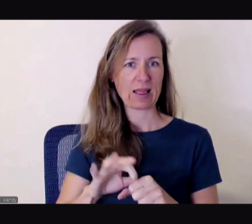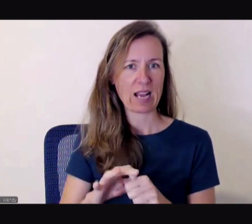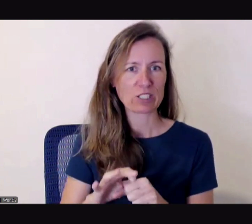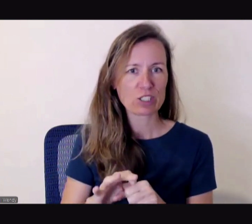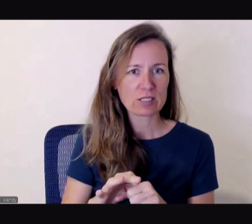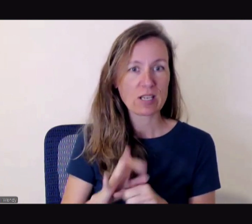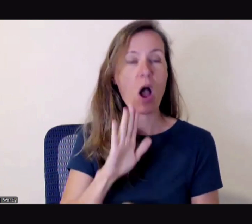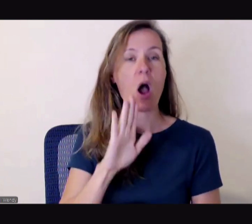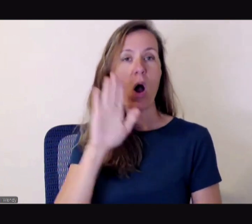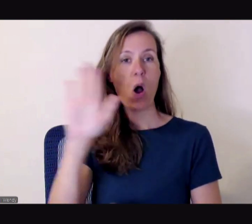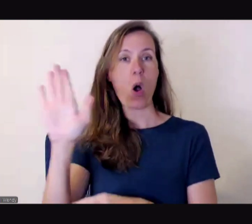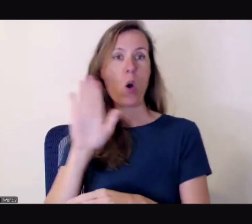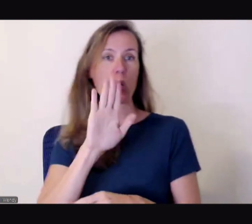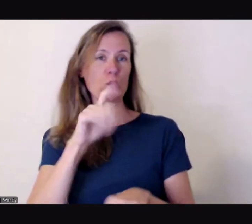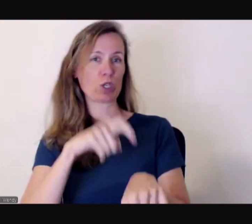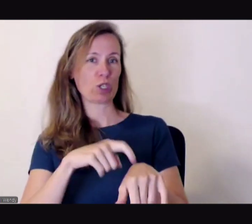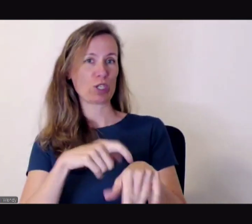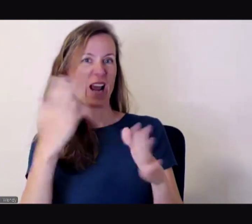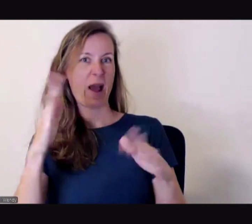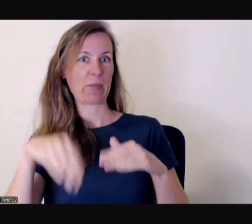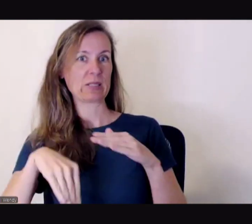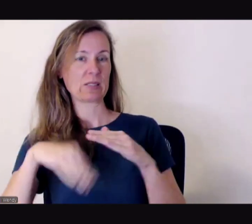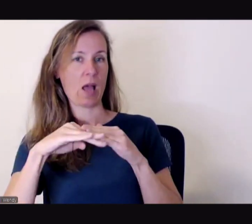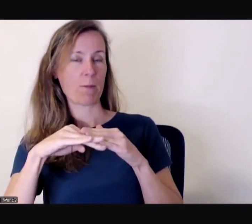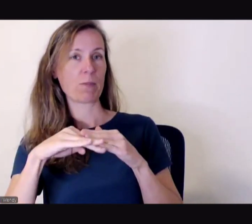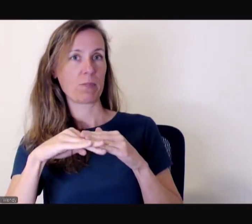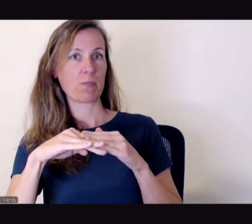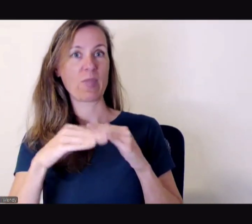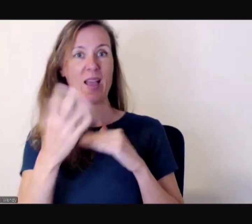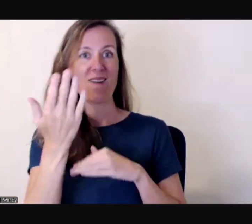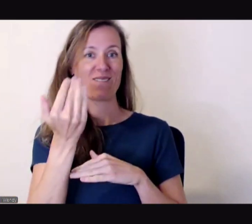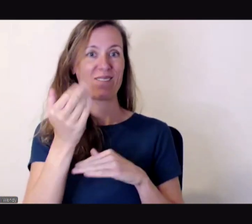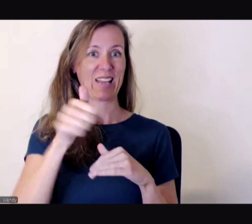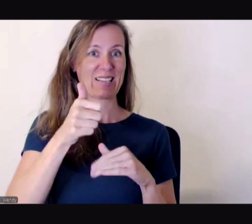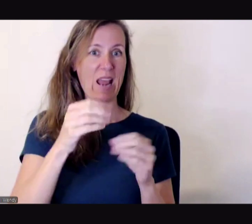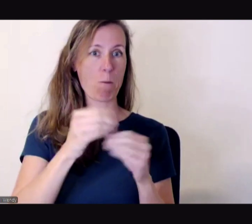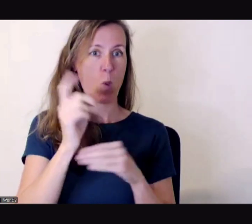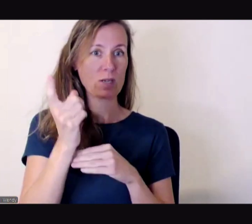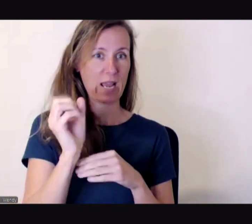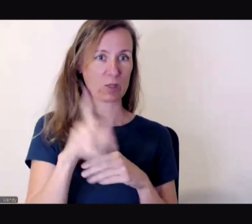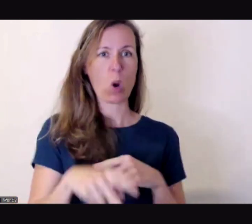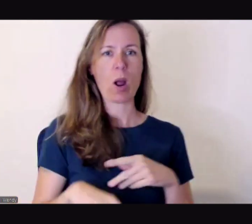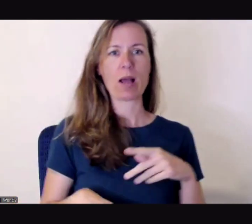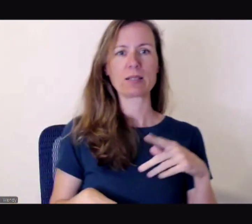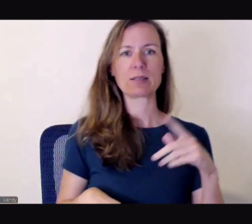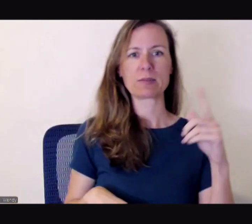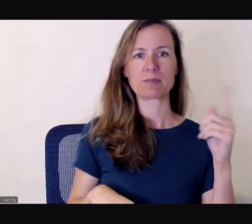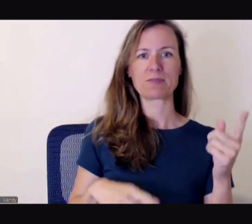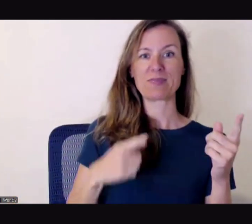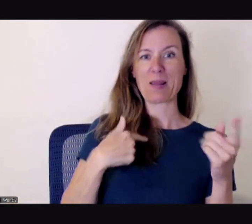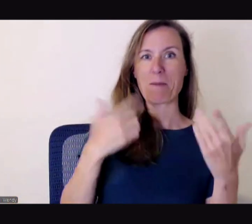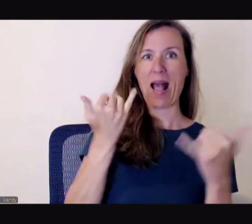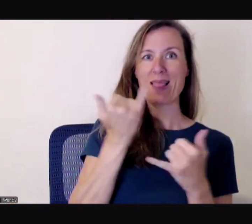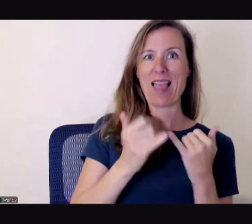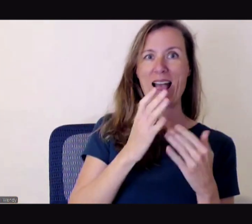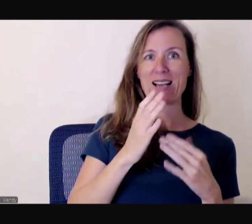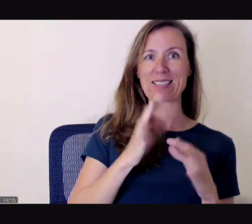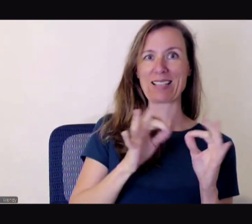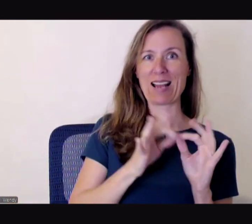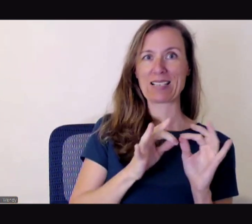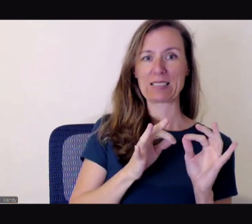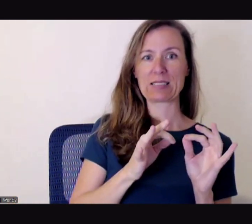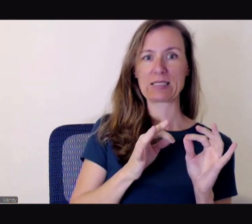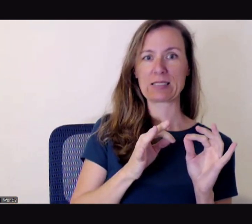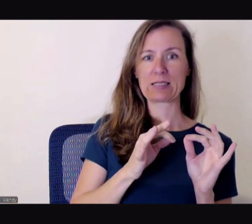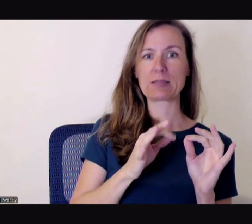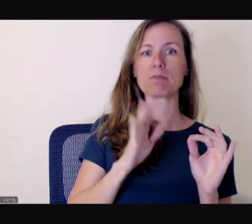sorry. Go. Yeah, Do you want this is my like last 10 more seconds? This is my last sentence. Okay. Oh, I'm sorry. Go I'm ahead. sorry. Whether the candidate you